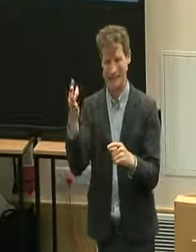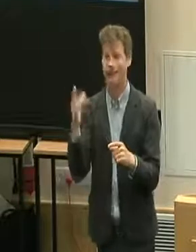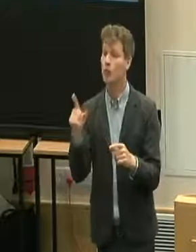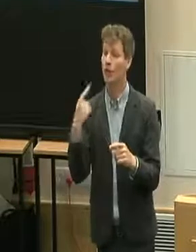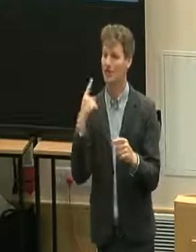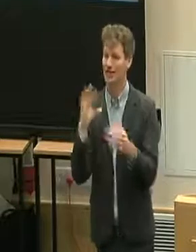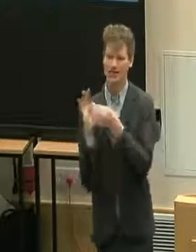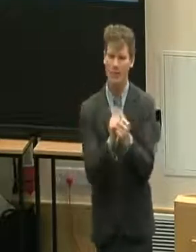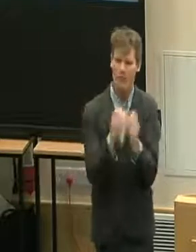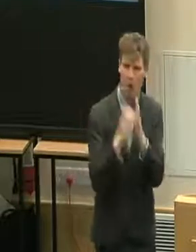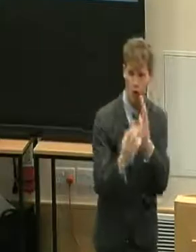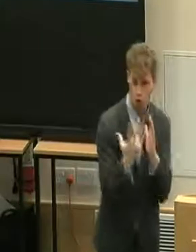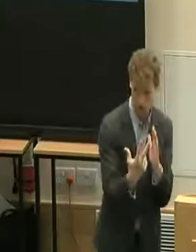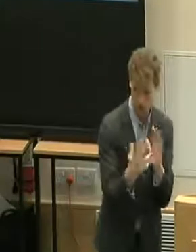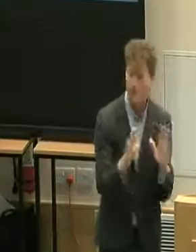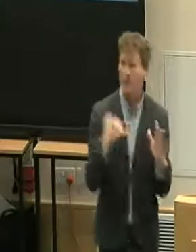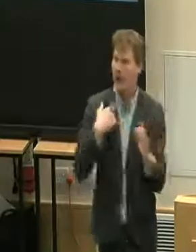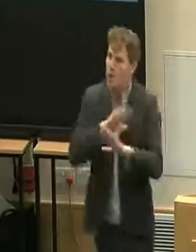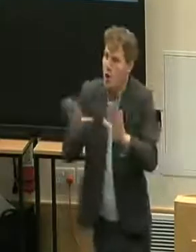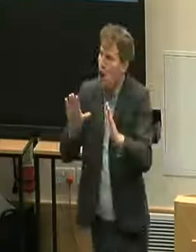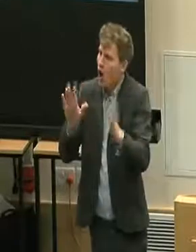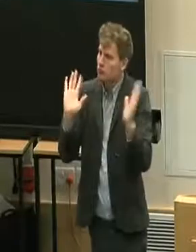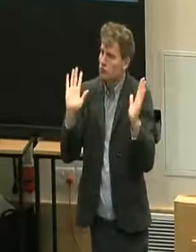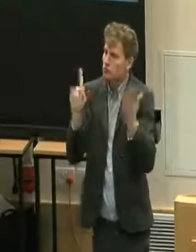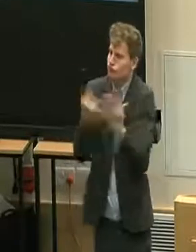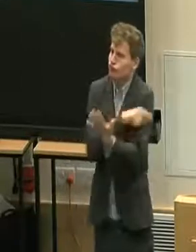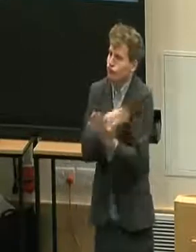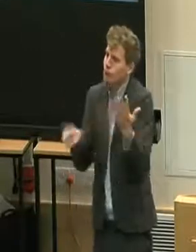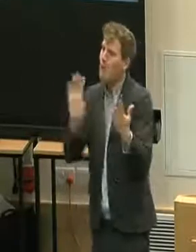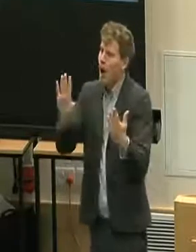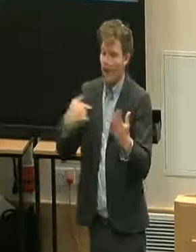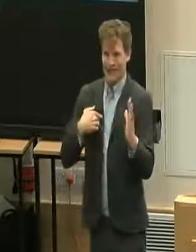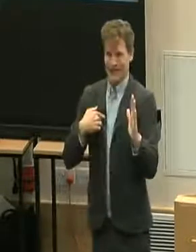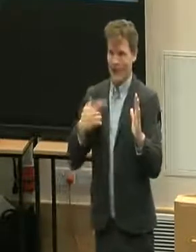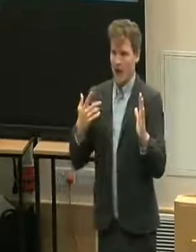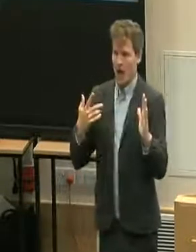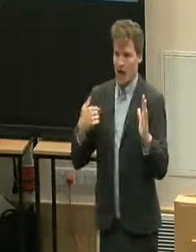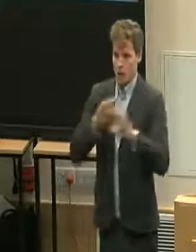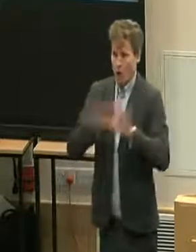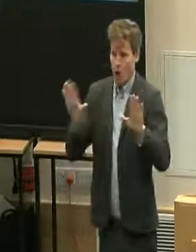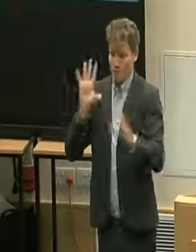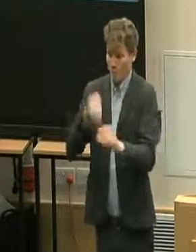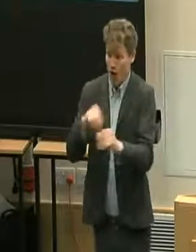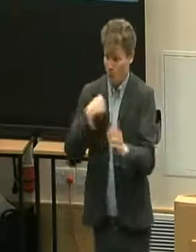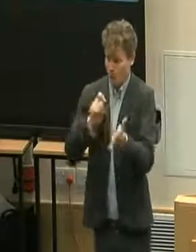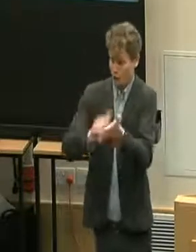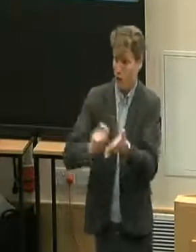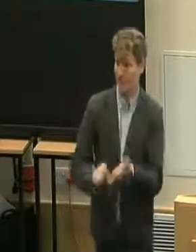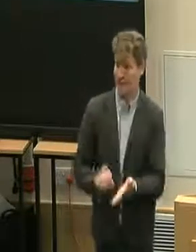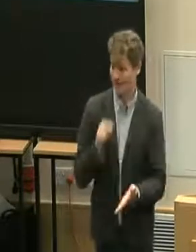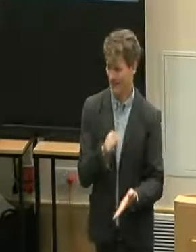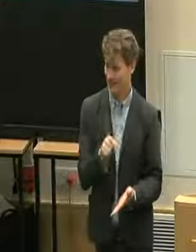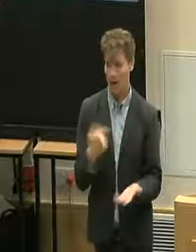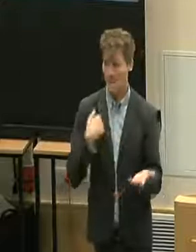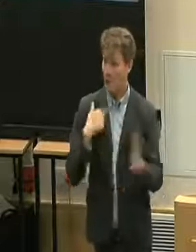I'm not going to be criticizing this, I'm just, as a lawyer, I wasn't involved in the drafting, and I'm a lawyer. I'm looking at this document saying, here